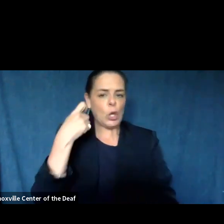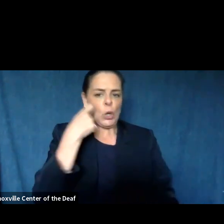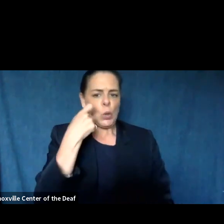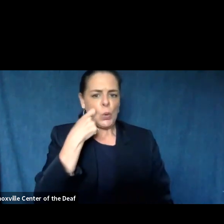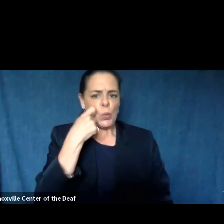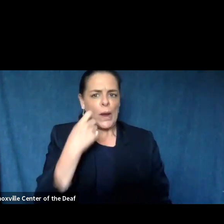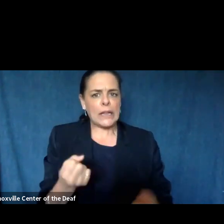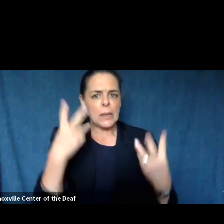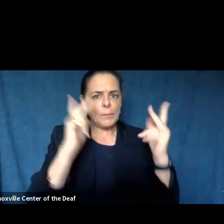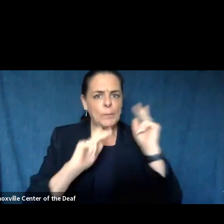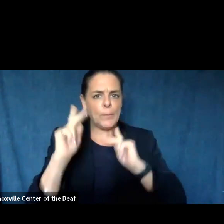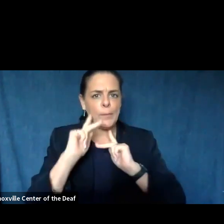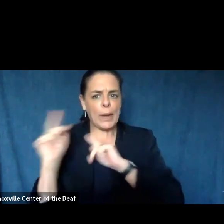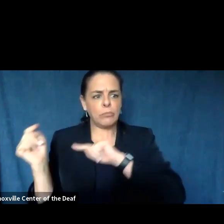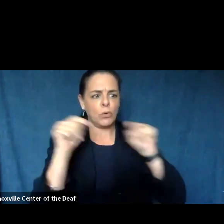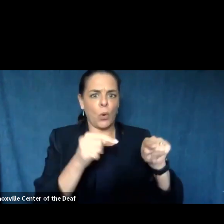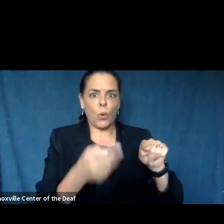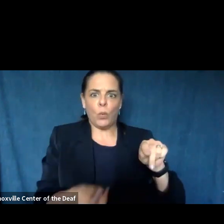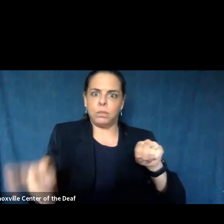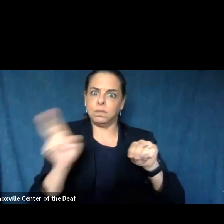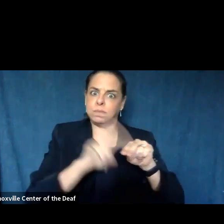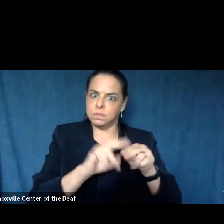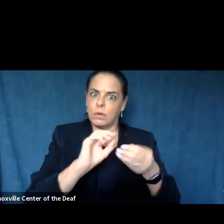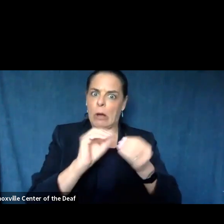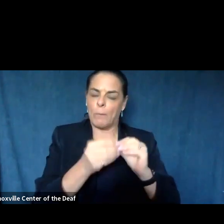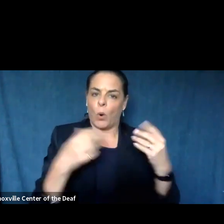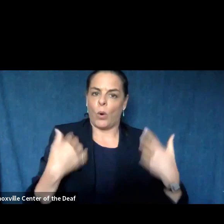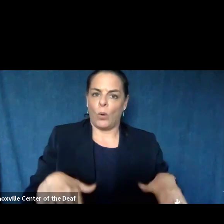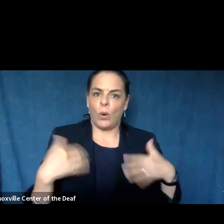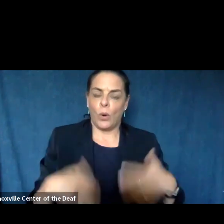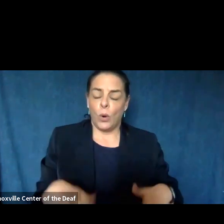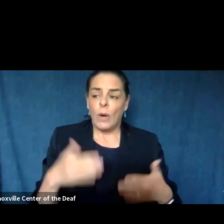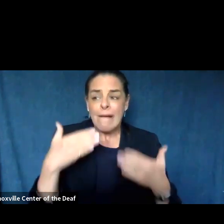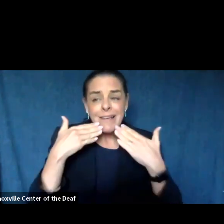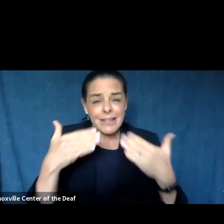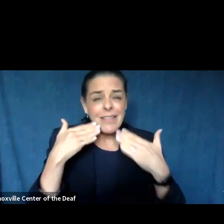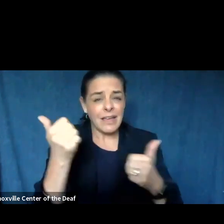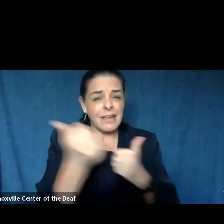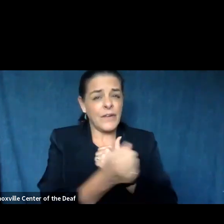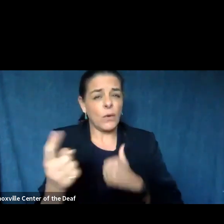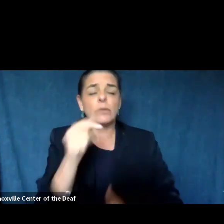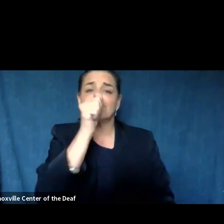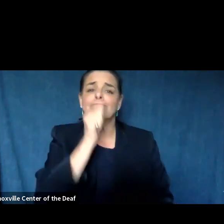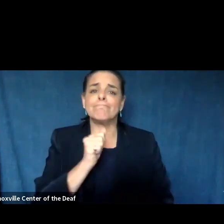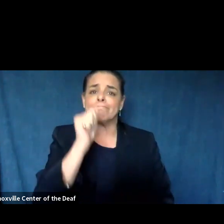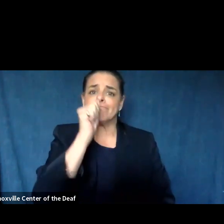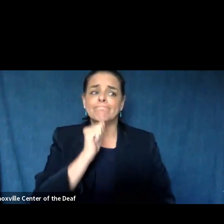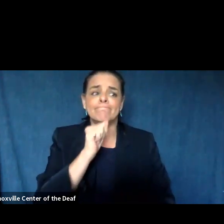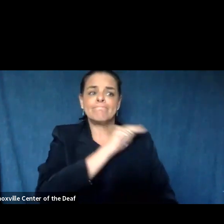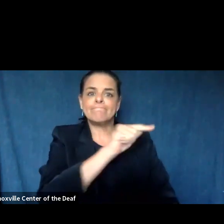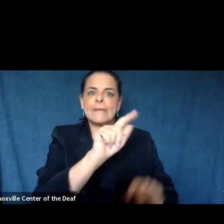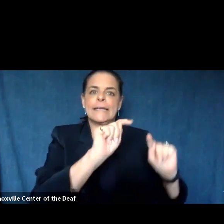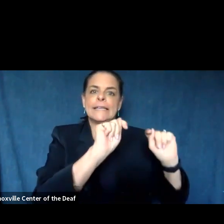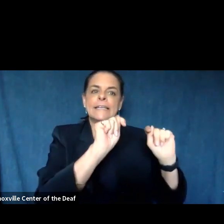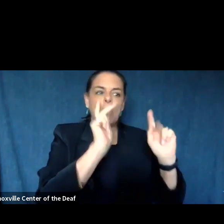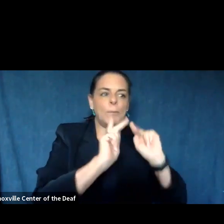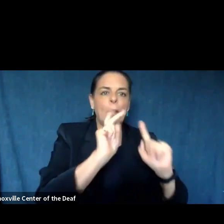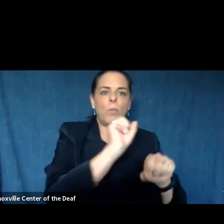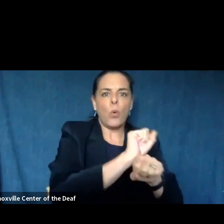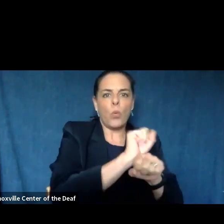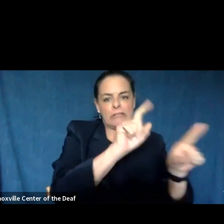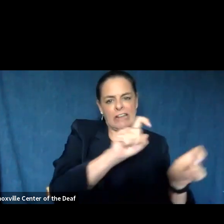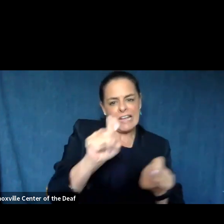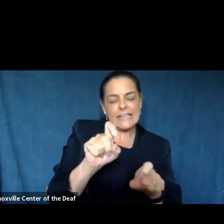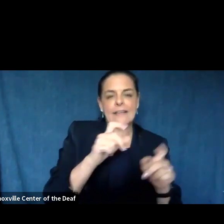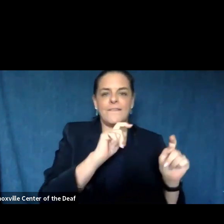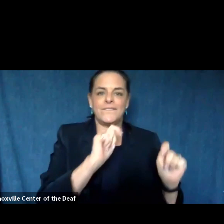to be tested at KCHD has increased. We're thankful for everyone being patient as our testing teams work as quickly and thoroughly as